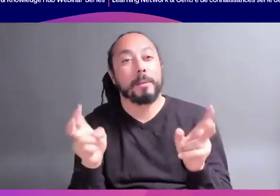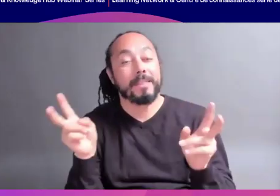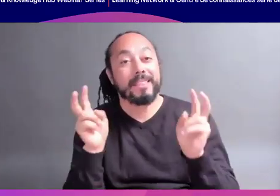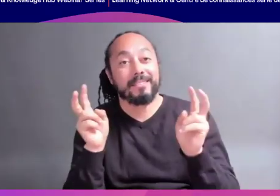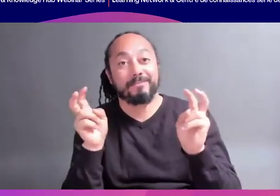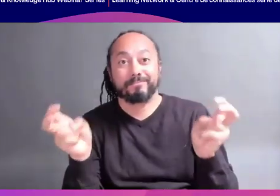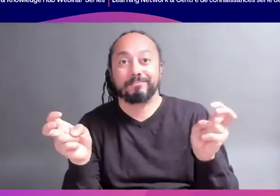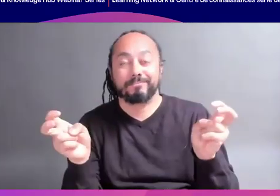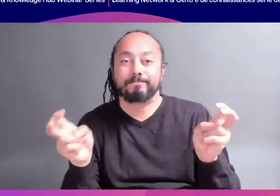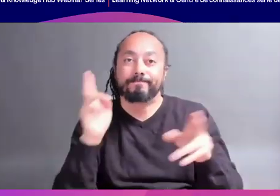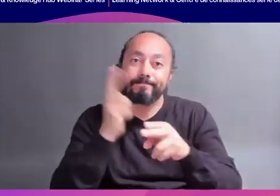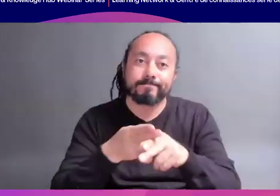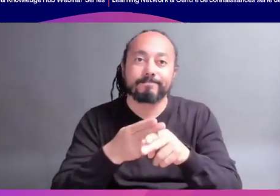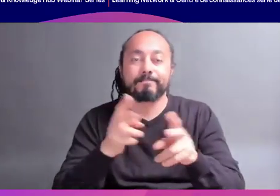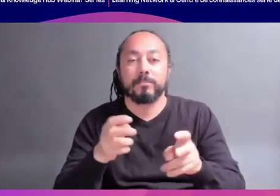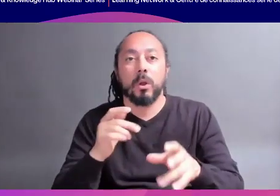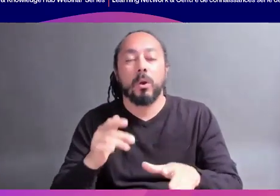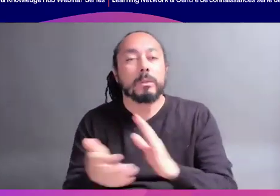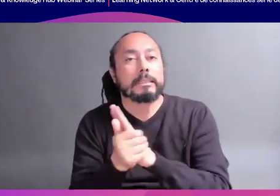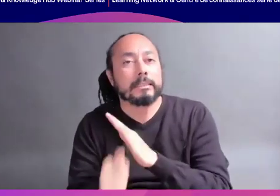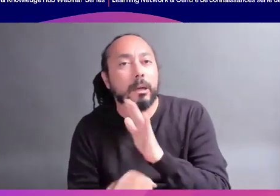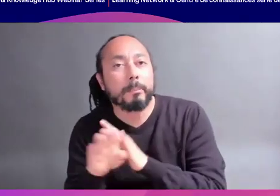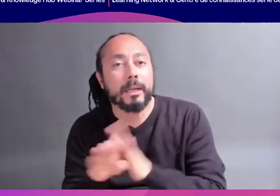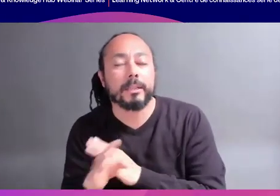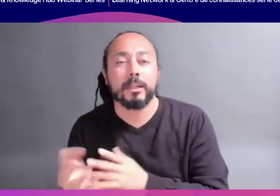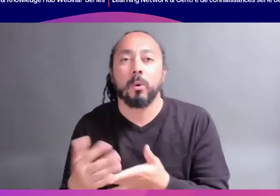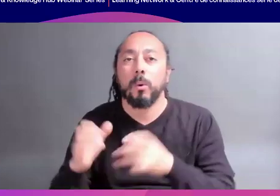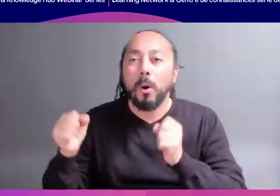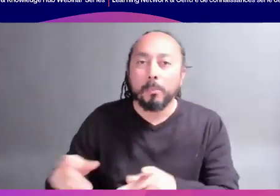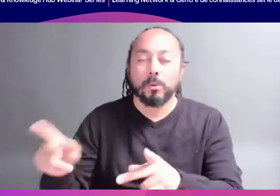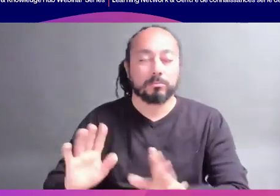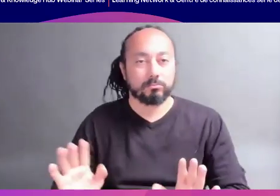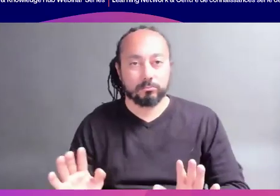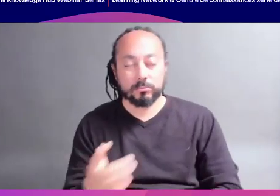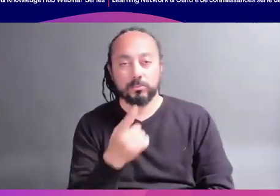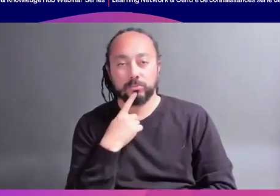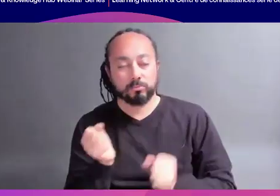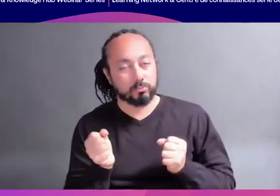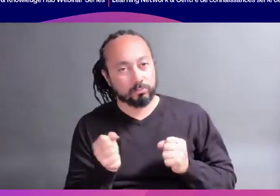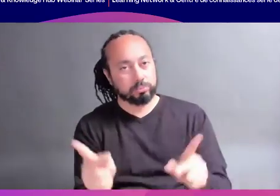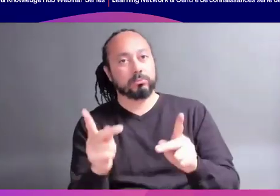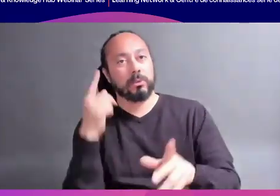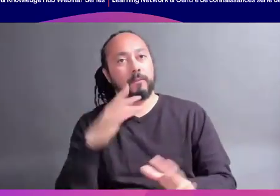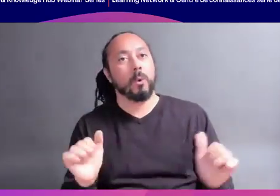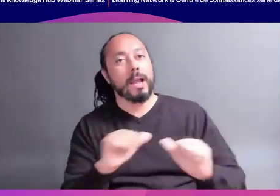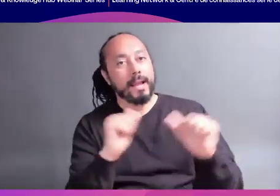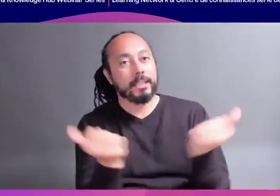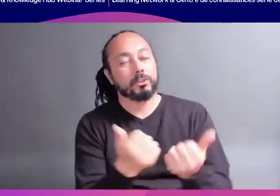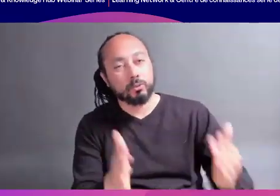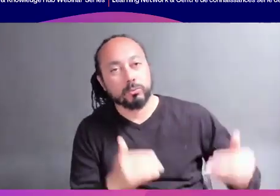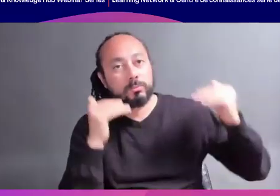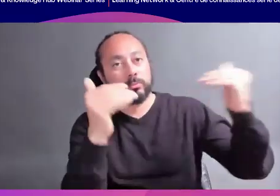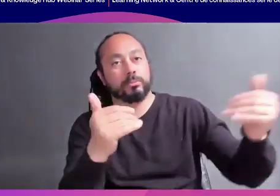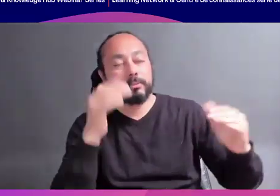it's not just a skill building exercise or an opportunity for women, but rather an opportunity for the entire agency to advance